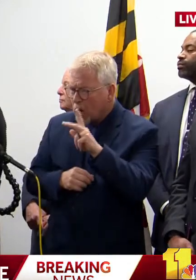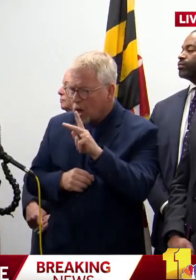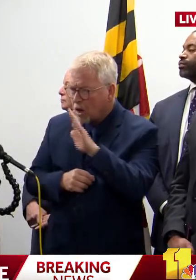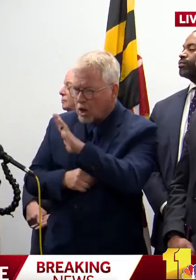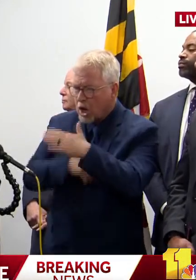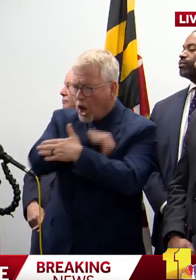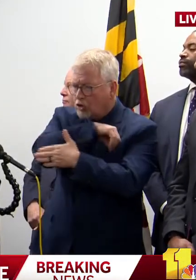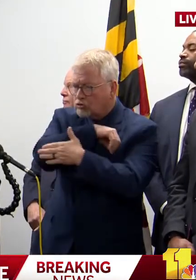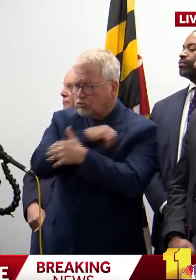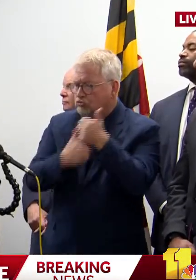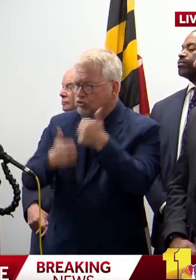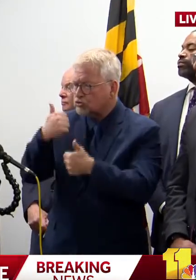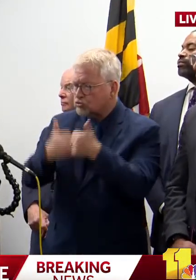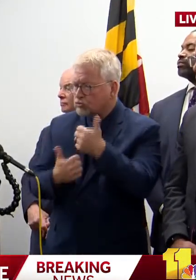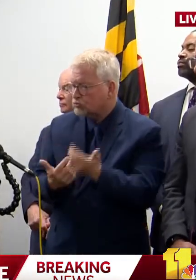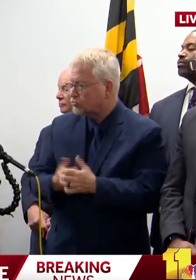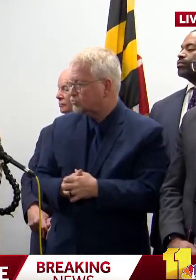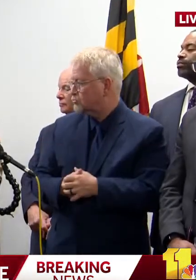Okay.